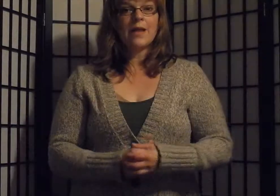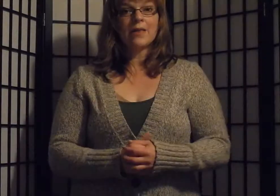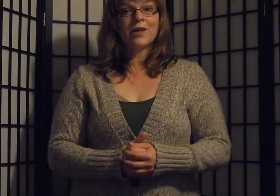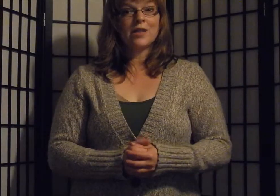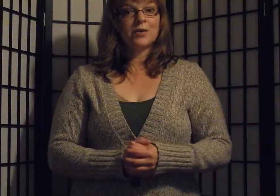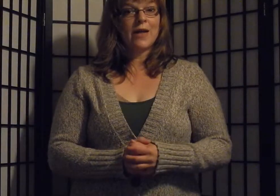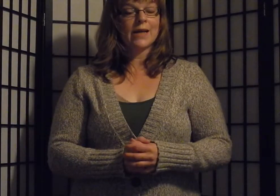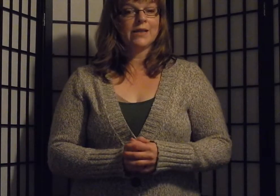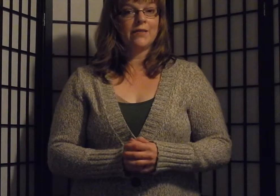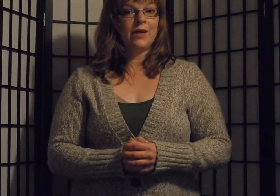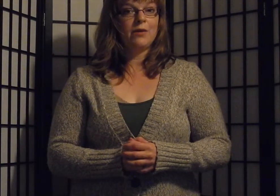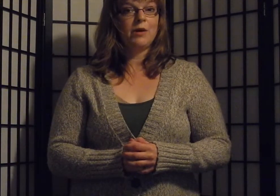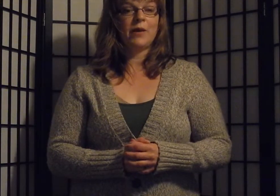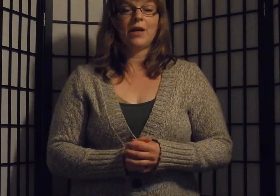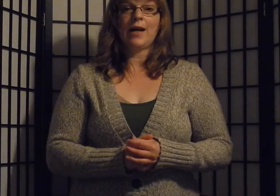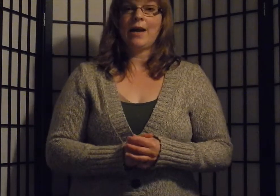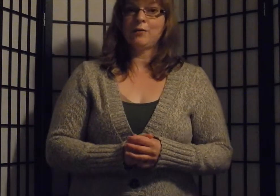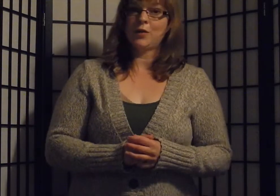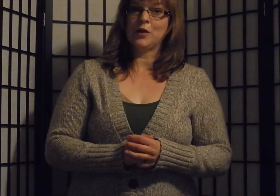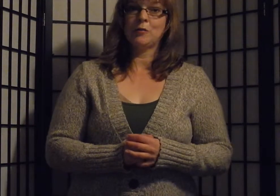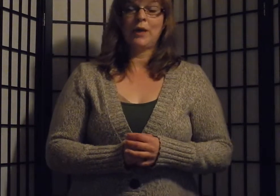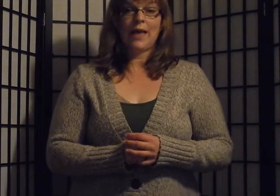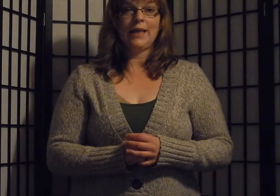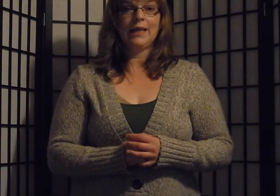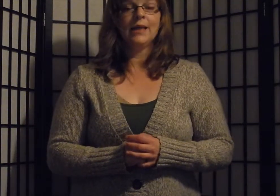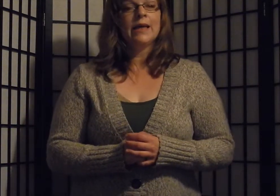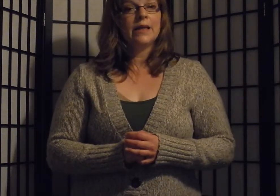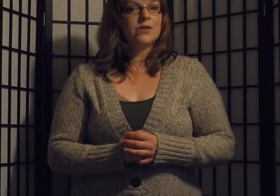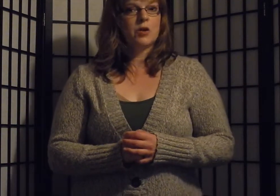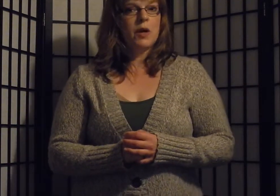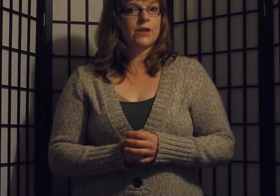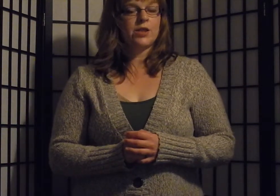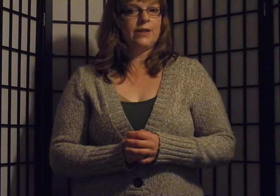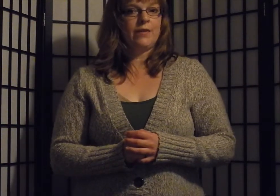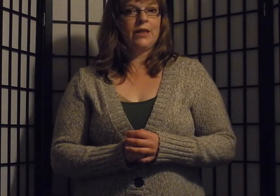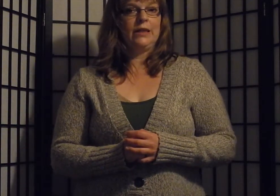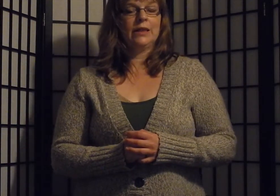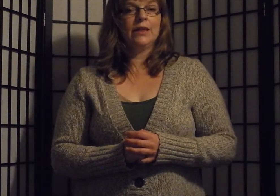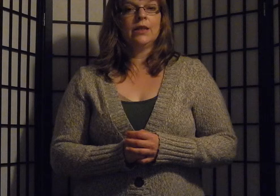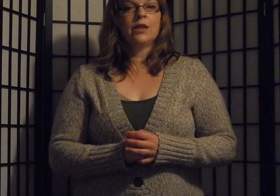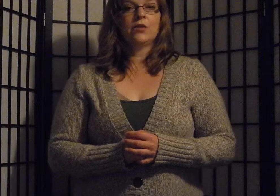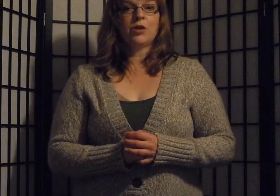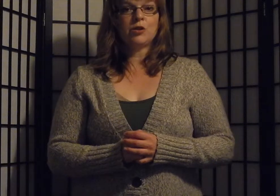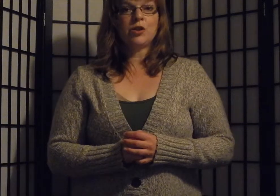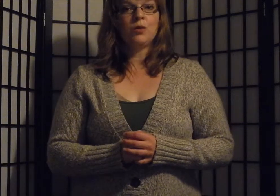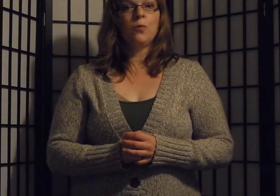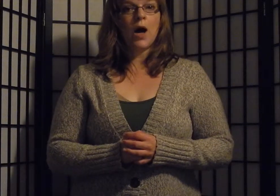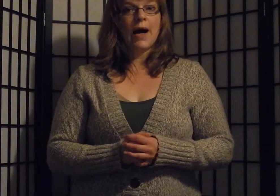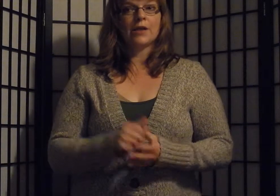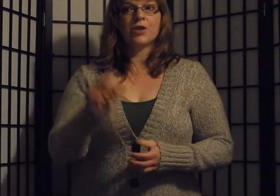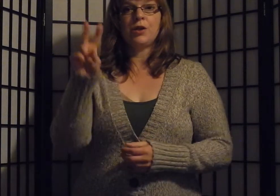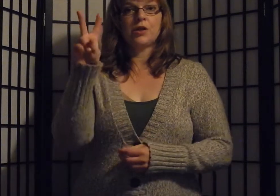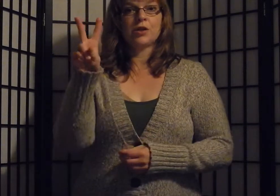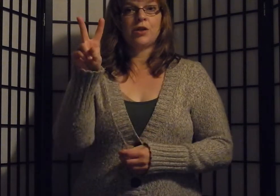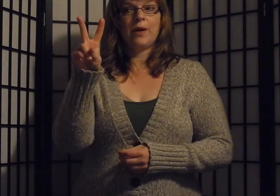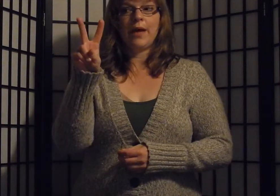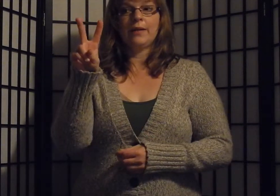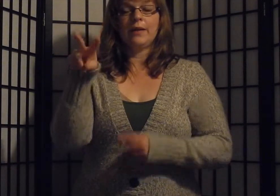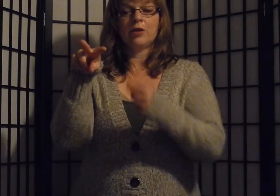Another indoor activity when we aren't outdoors playing is to watch TV. So to do watch, you need your 2 hands. These are